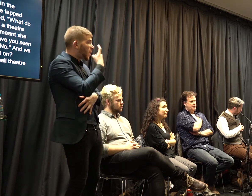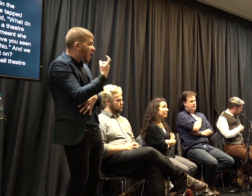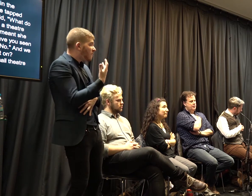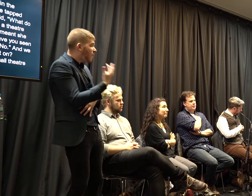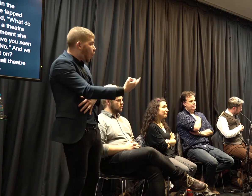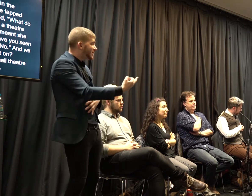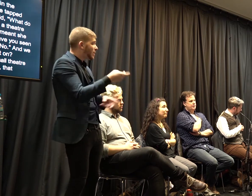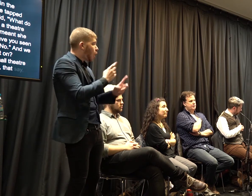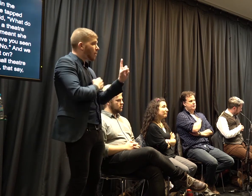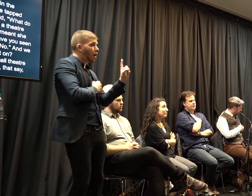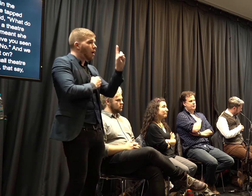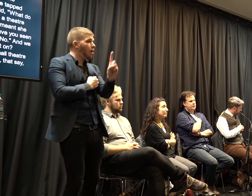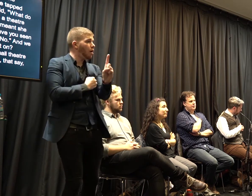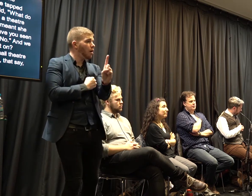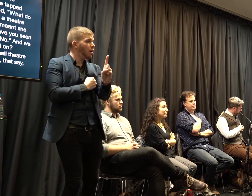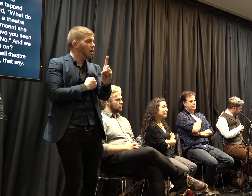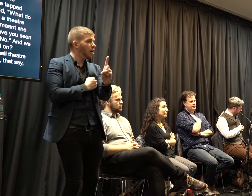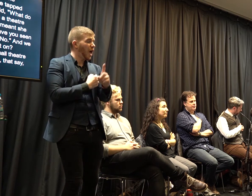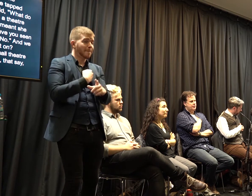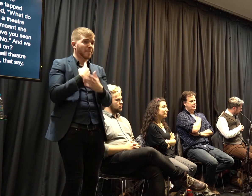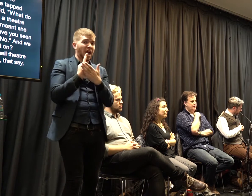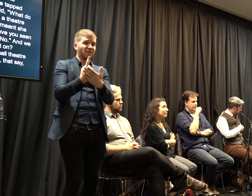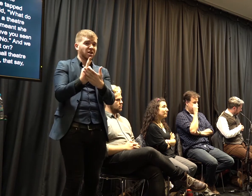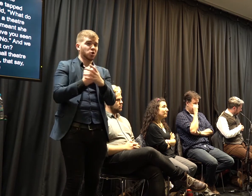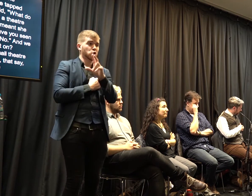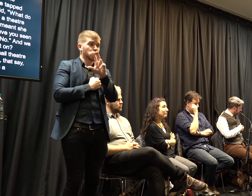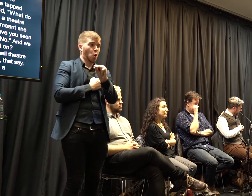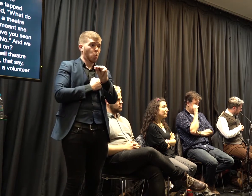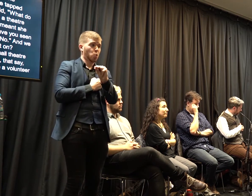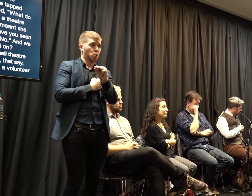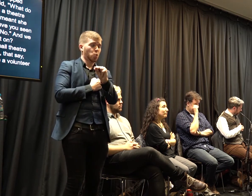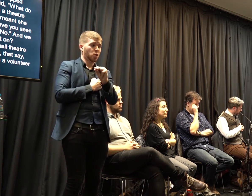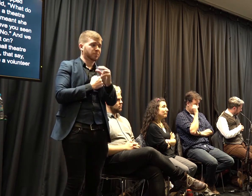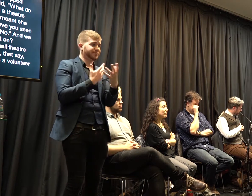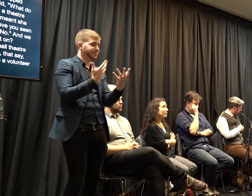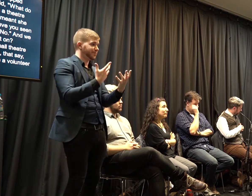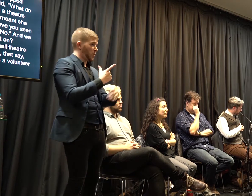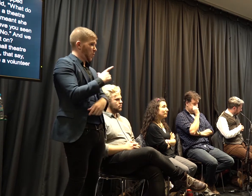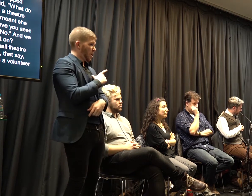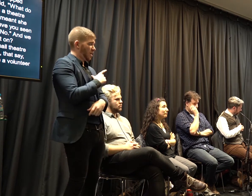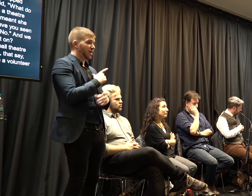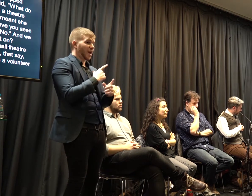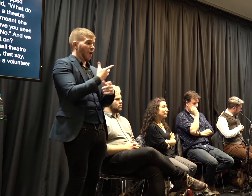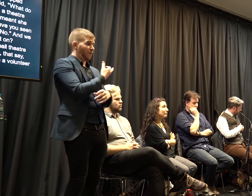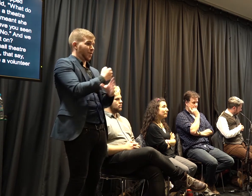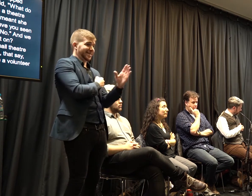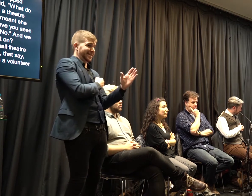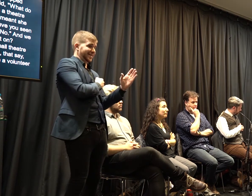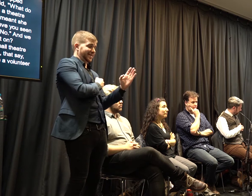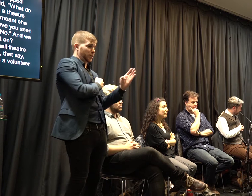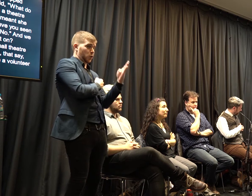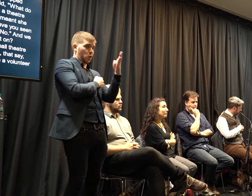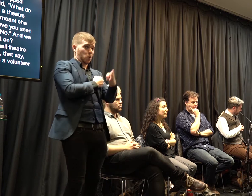volunteer interpreter? So my advice is always no, because if you're going to get a volunteer, if